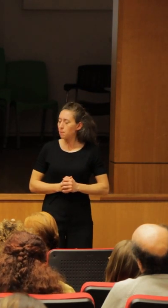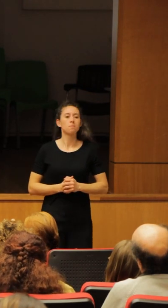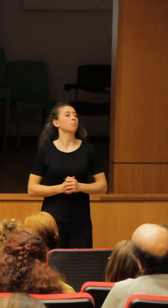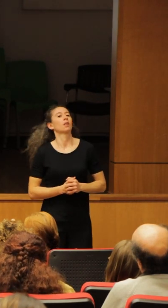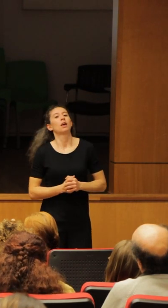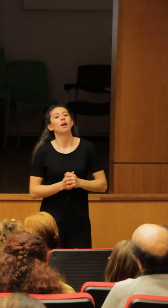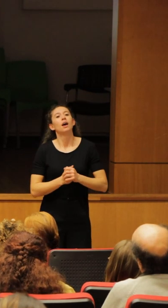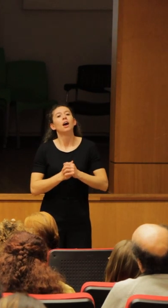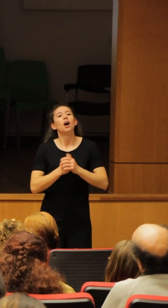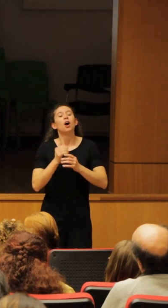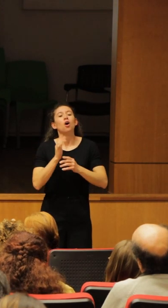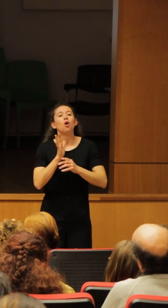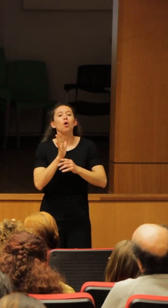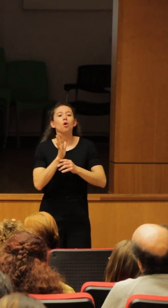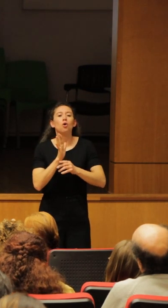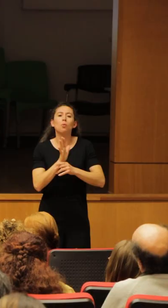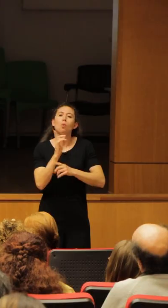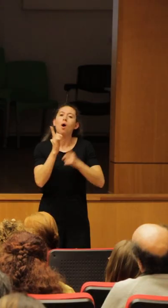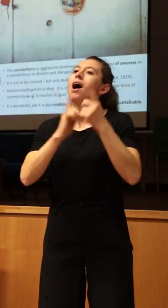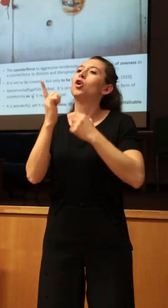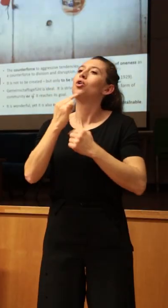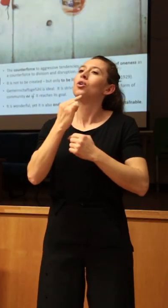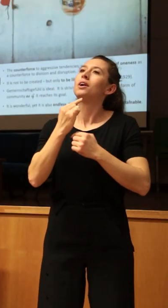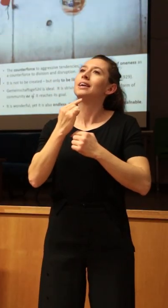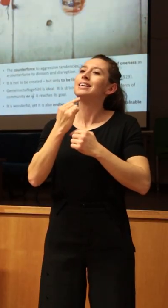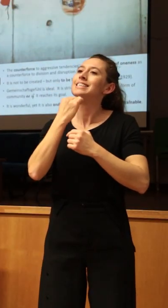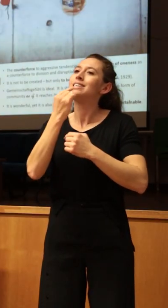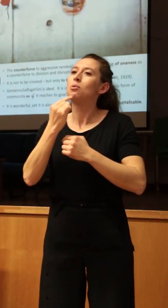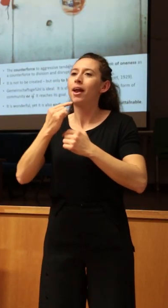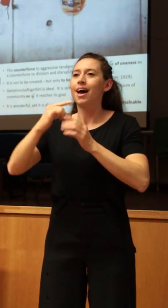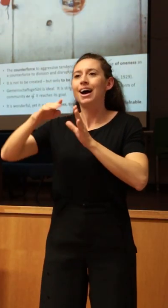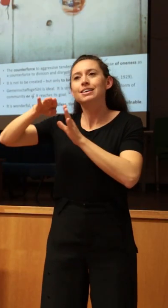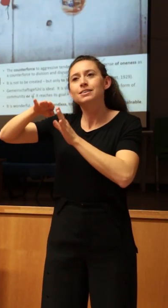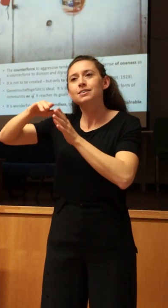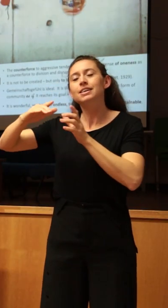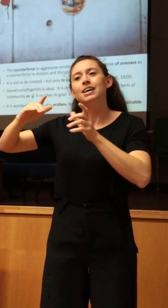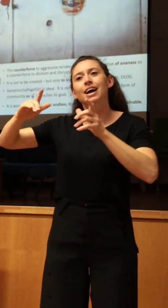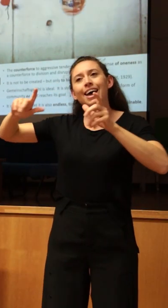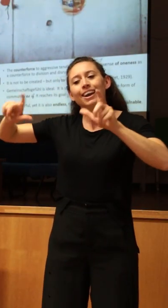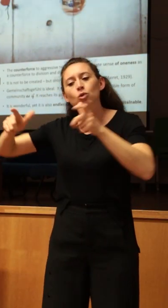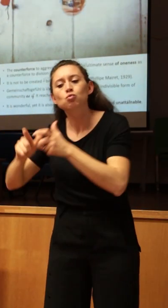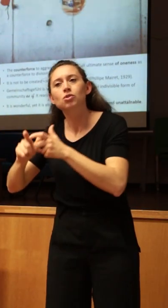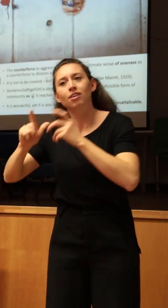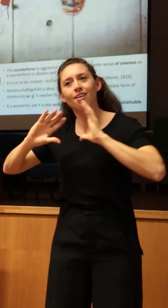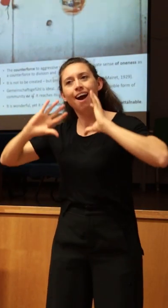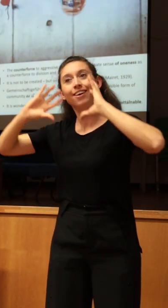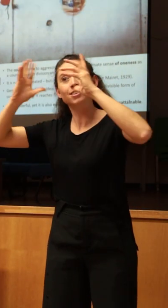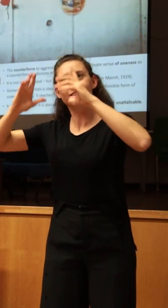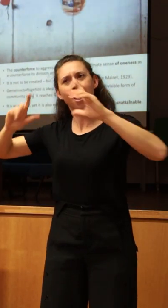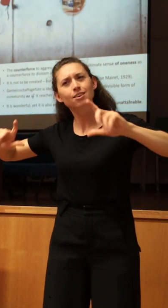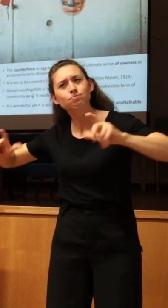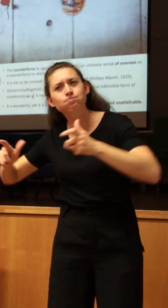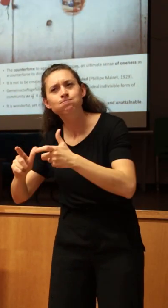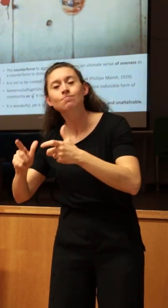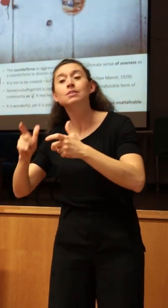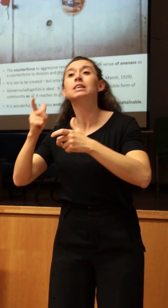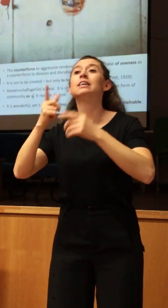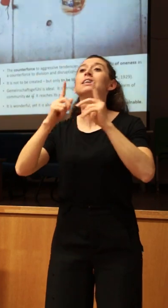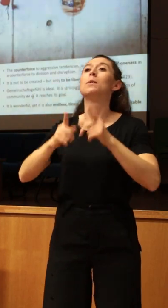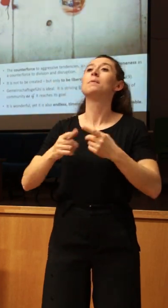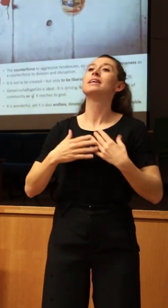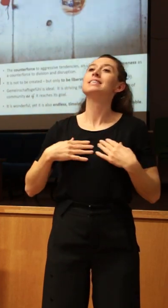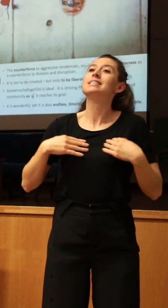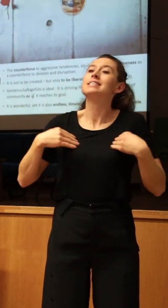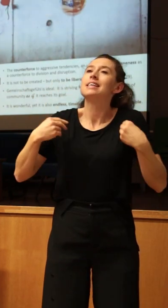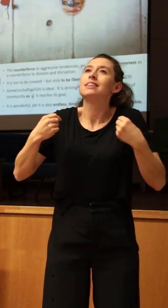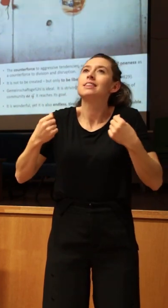una forma de contrarrestar la tendencia agresiva. An ultimate sense of oneness. Y en definitiva un